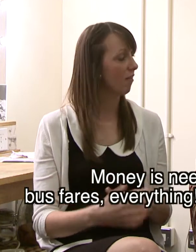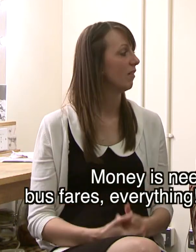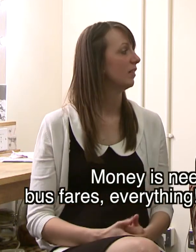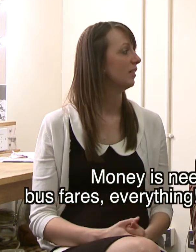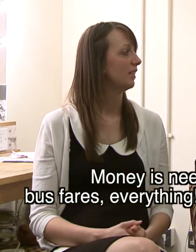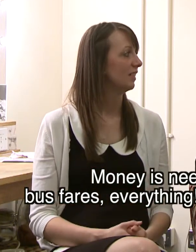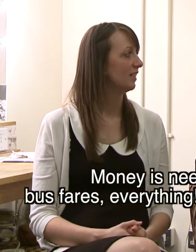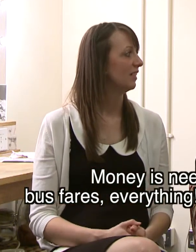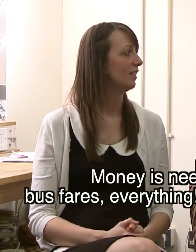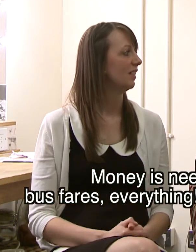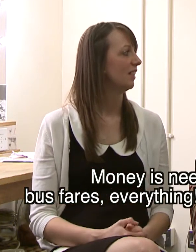the film,